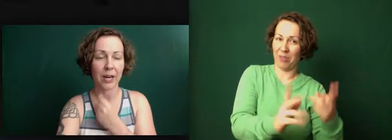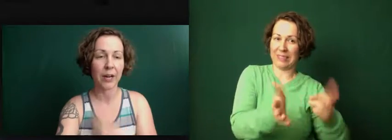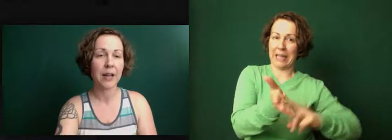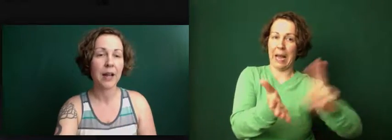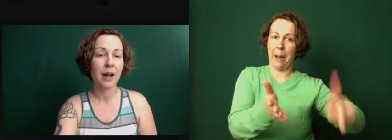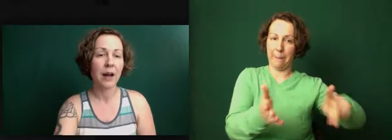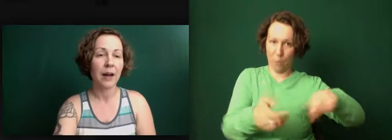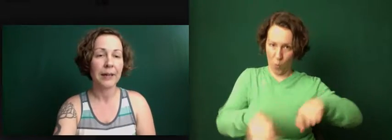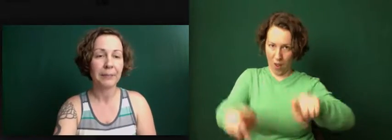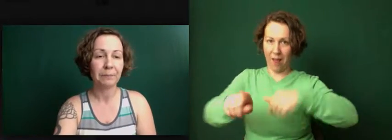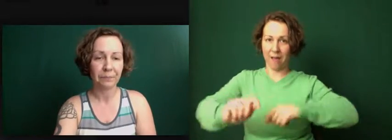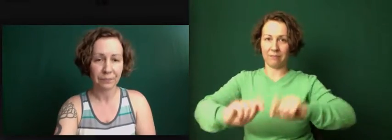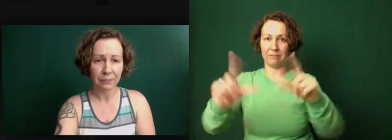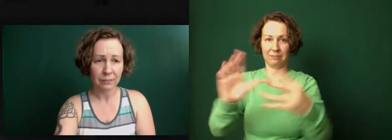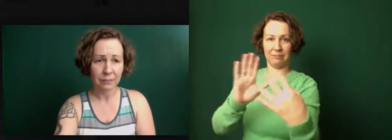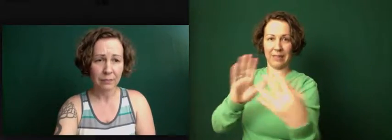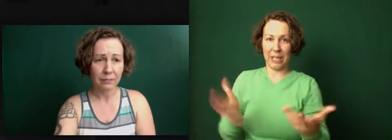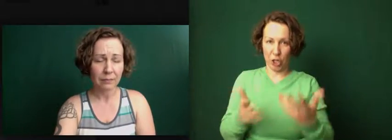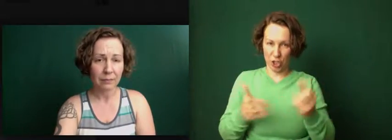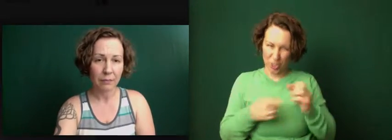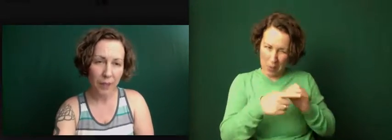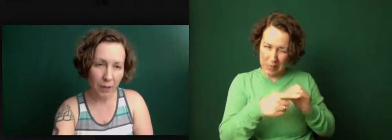as I got on here.